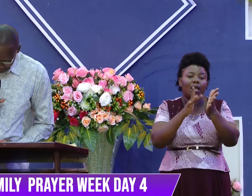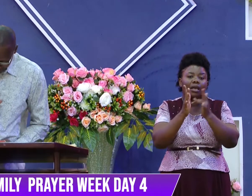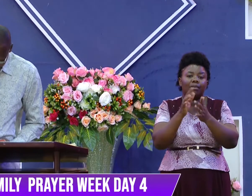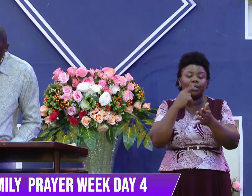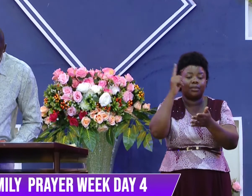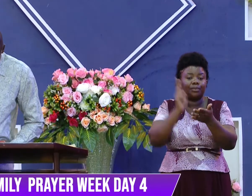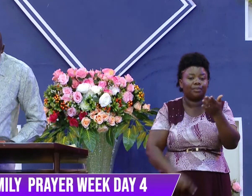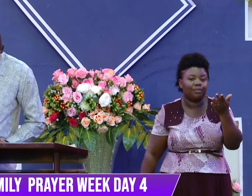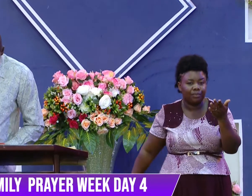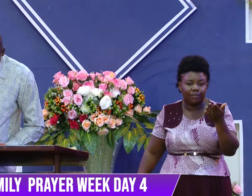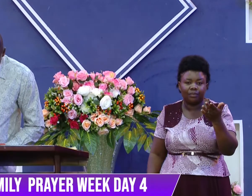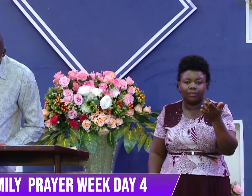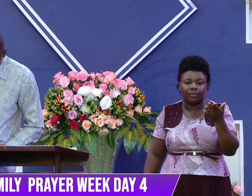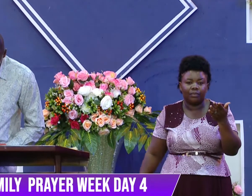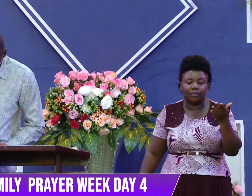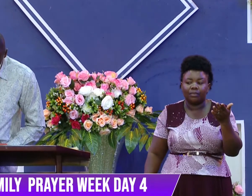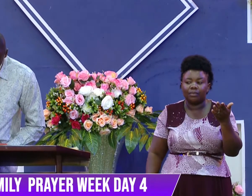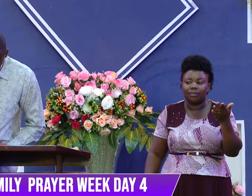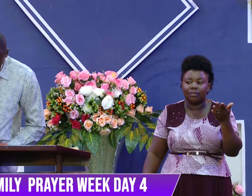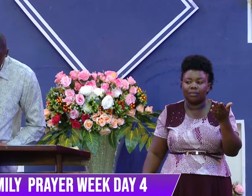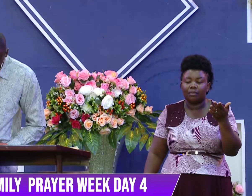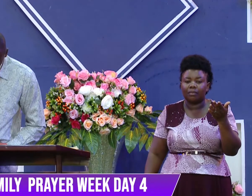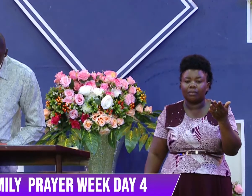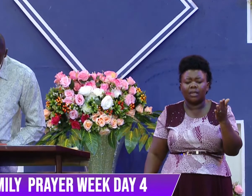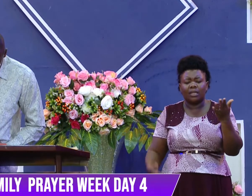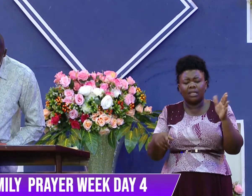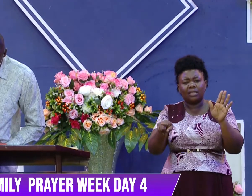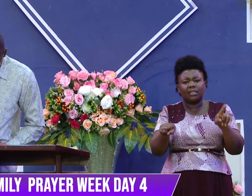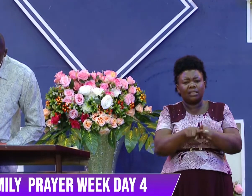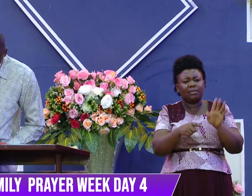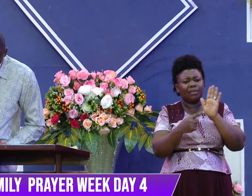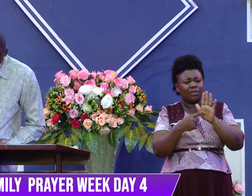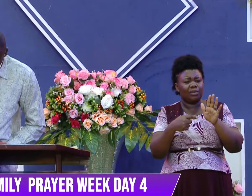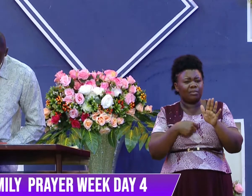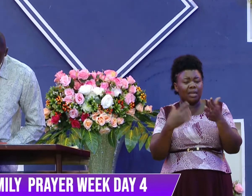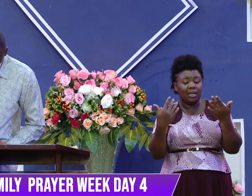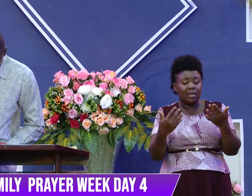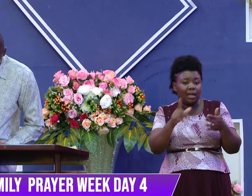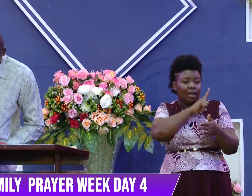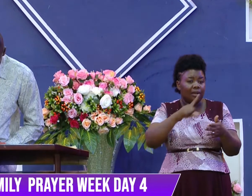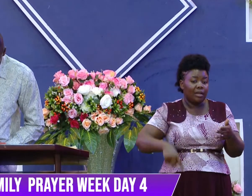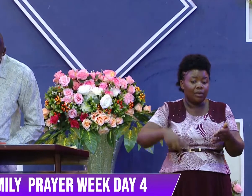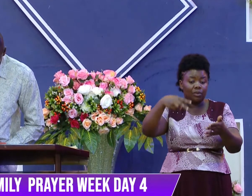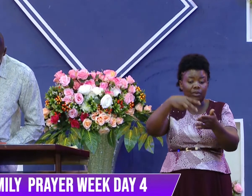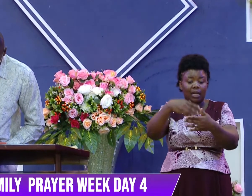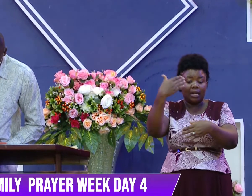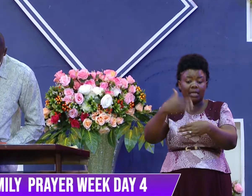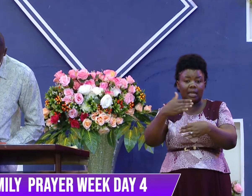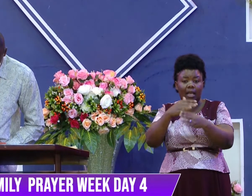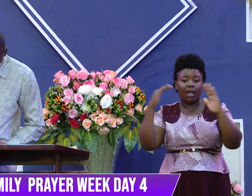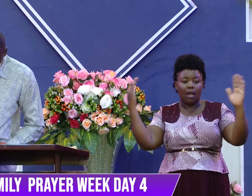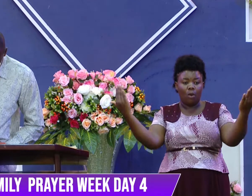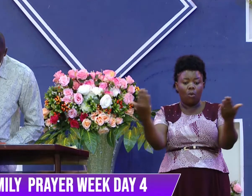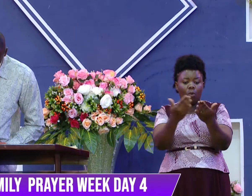Amos chapter 7 and verse 7. The Bible teaches and says, bwati bwe yandaga kale raba Mukama n'ayimirira ku mabbali g'ekisenge